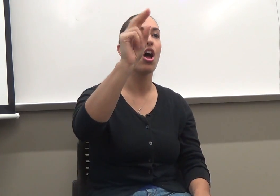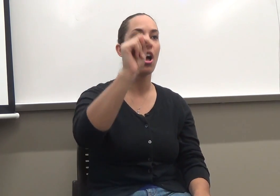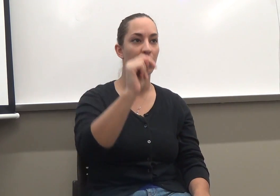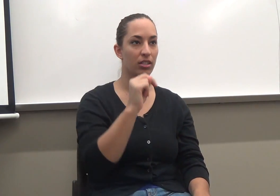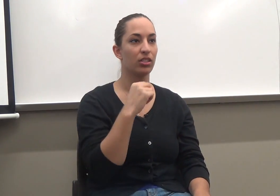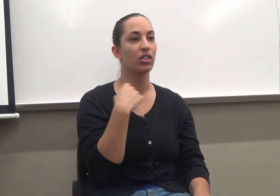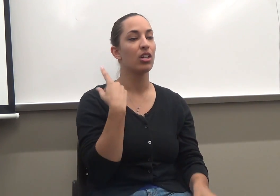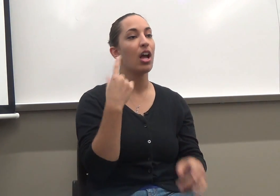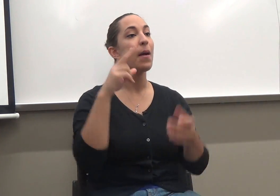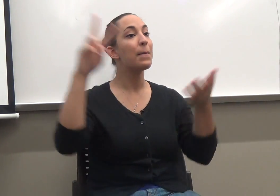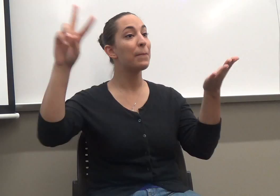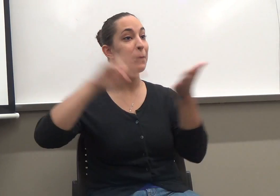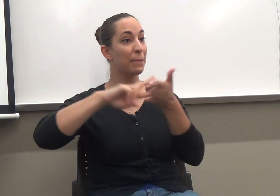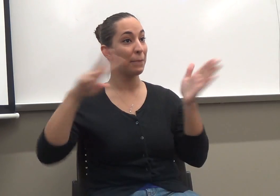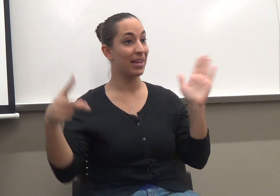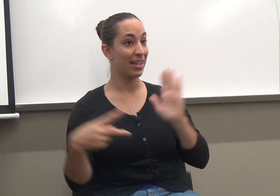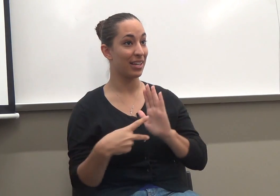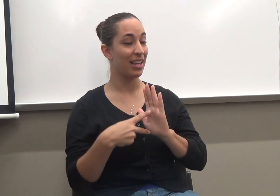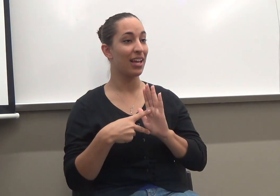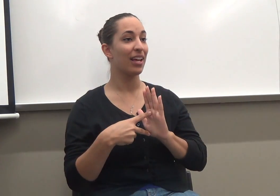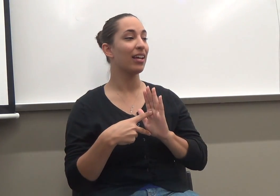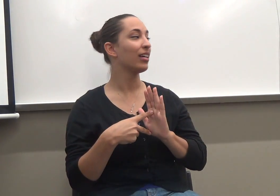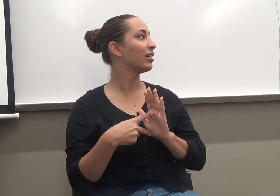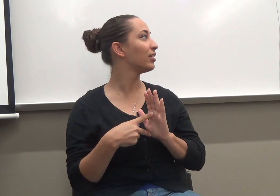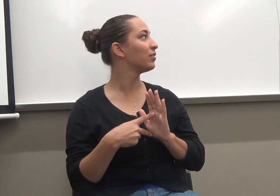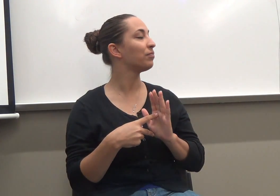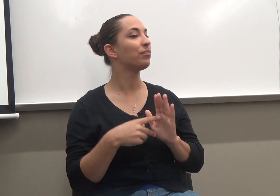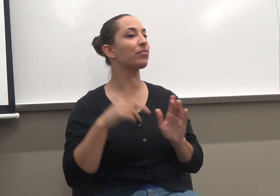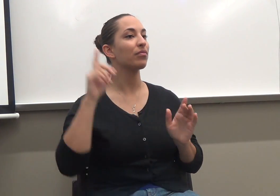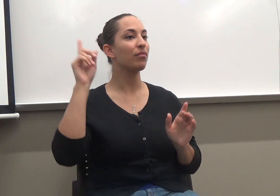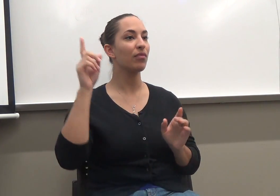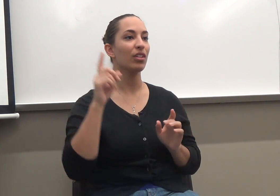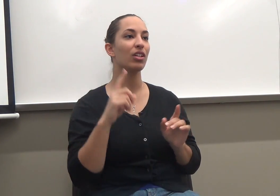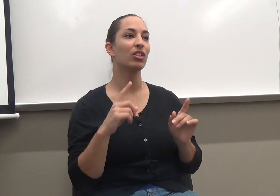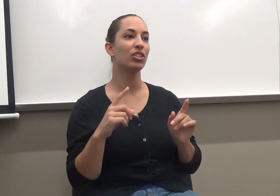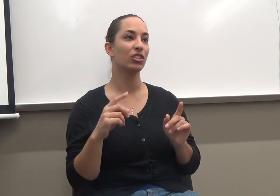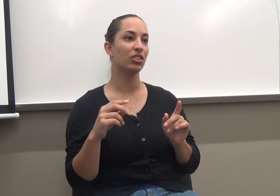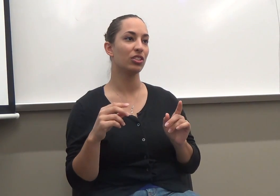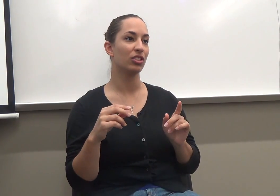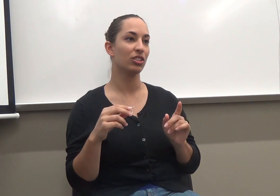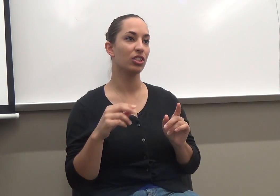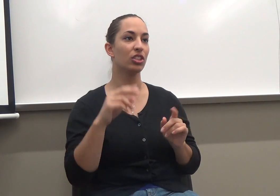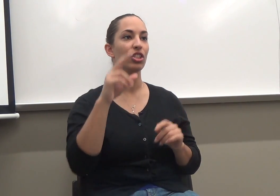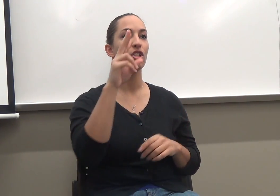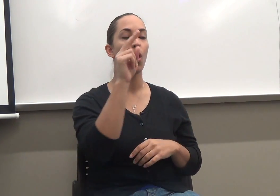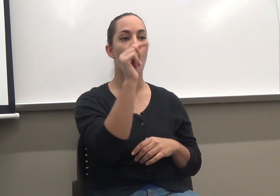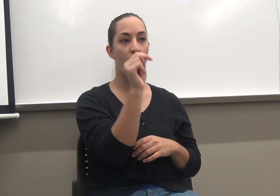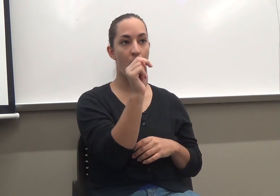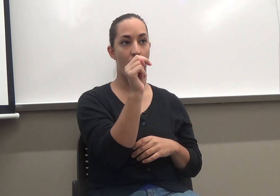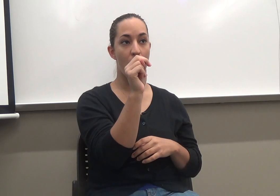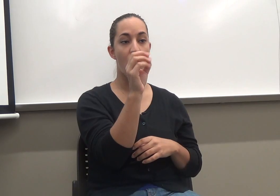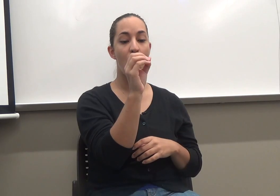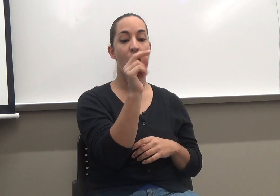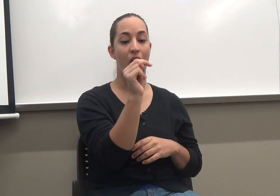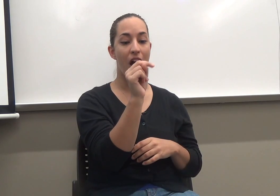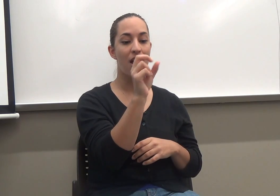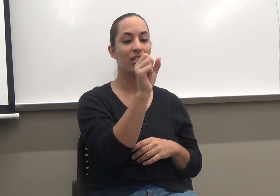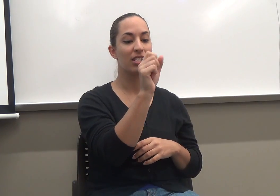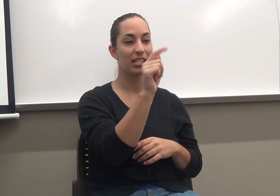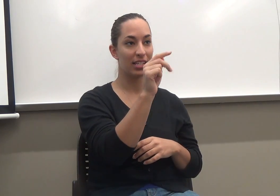to be surprised at some of the words on this quiz that you have been using all your life, and you find out they're not standard,